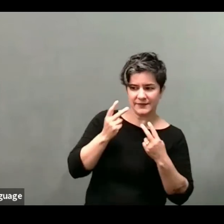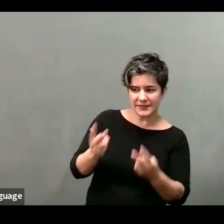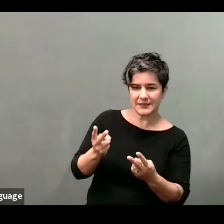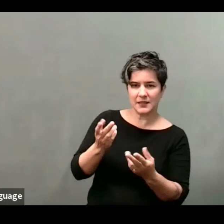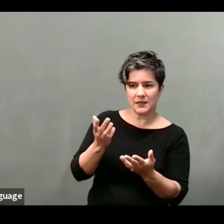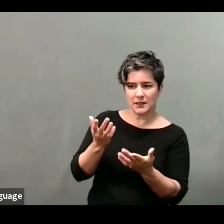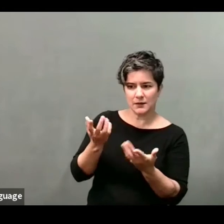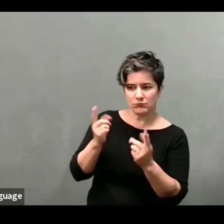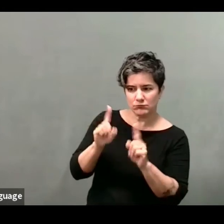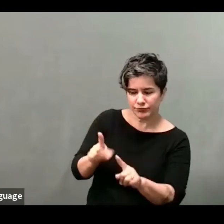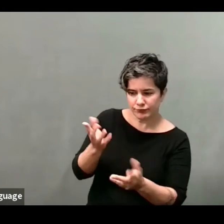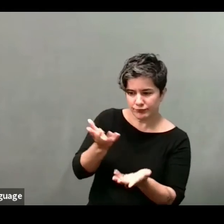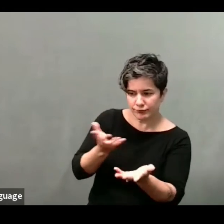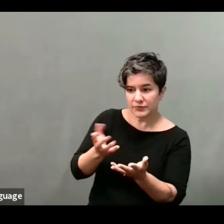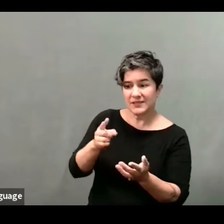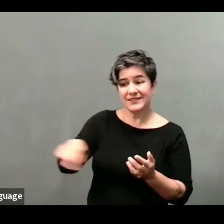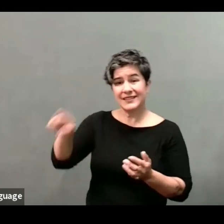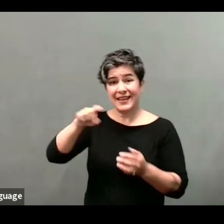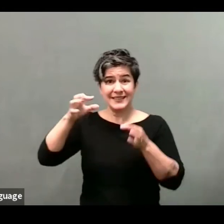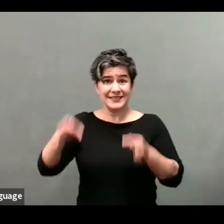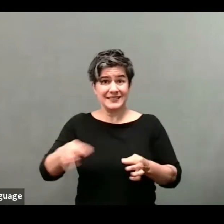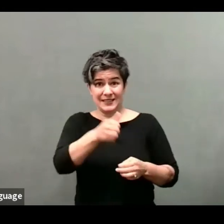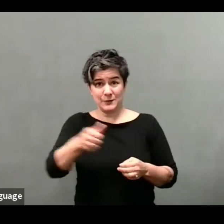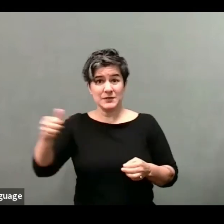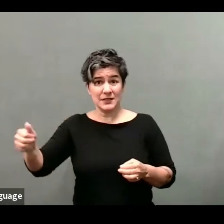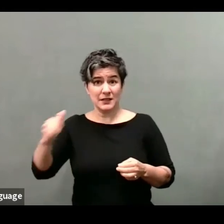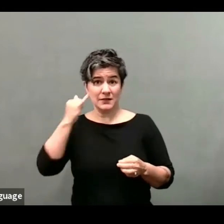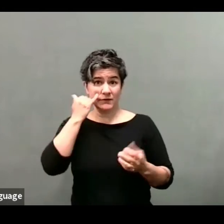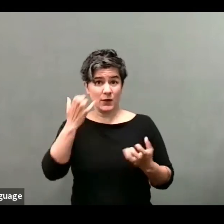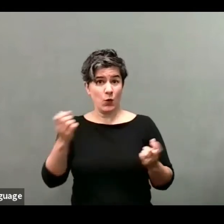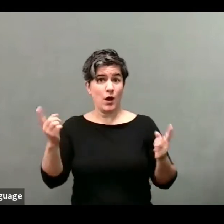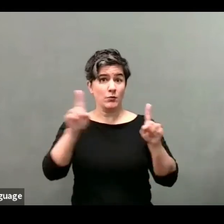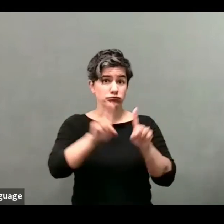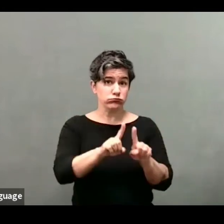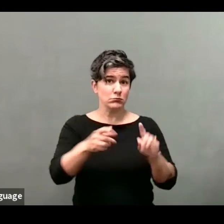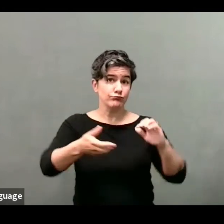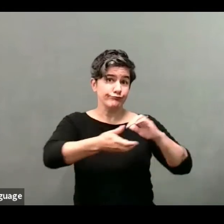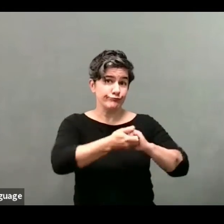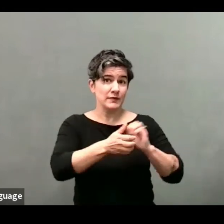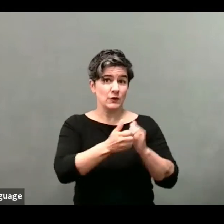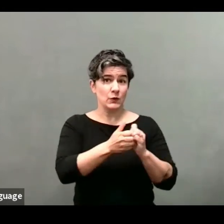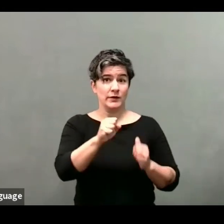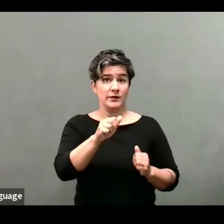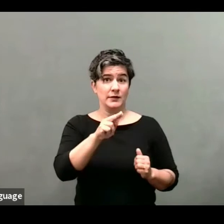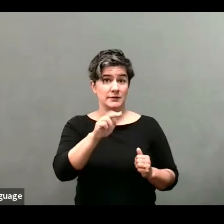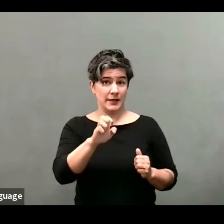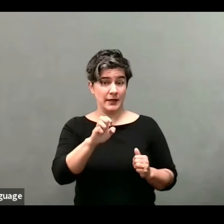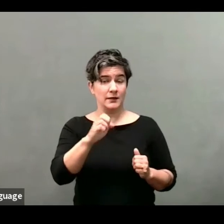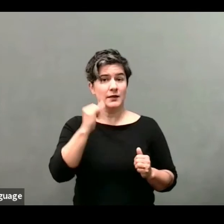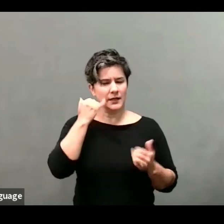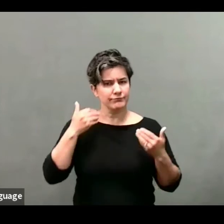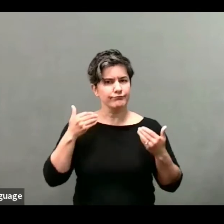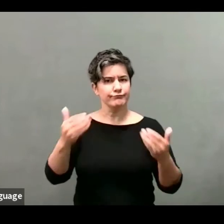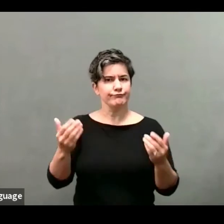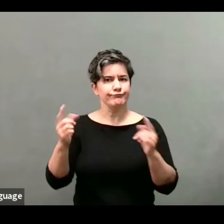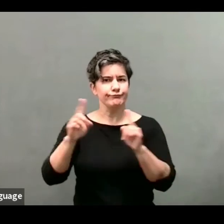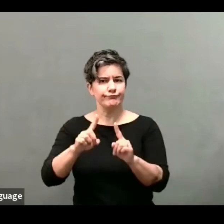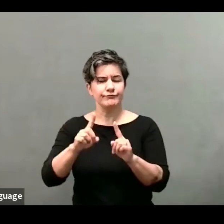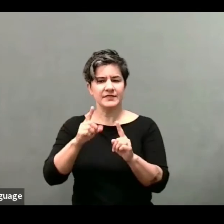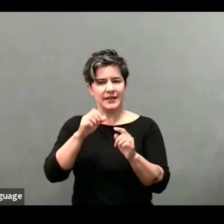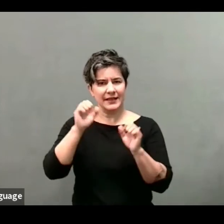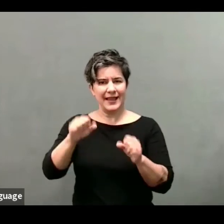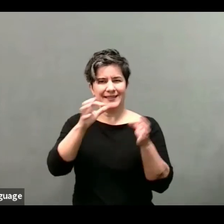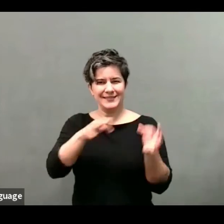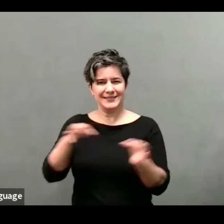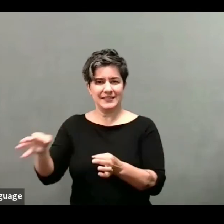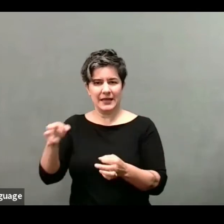above, can determine for themselves whether or not they want to work with the SANE. And if they do work with the SANE, what parts of the